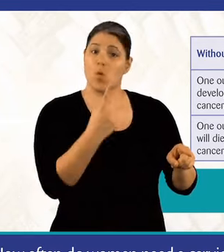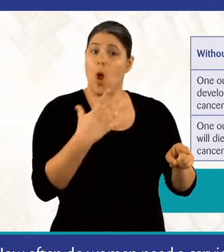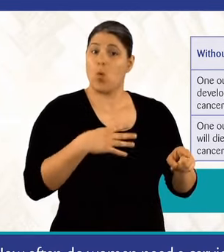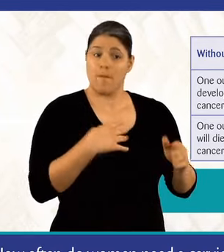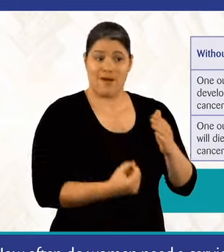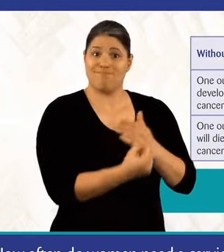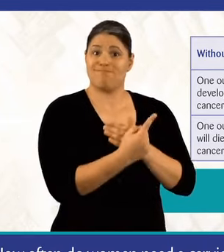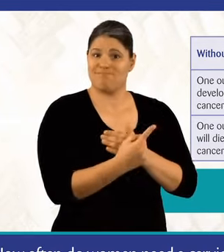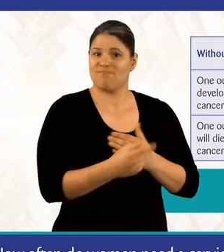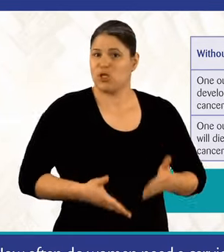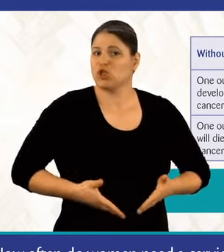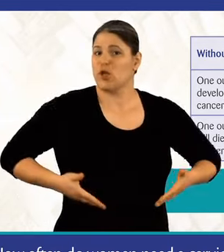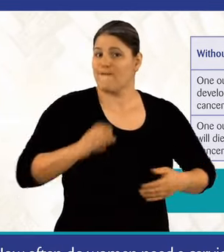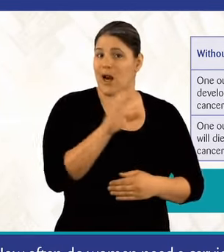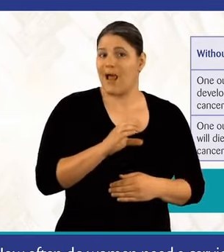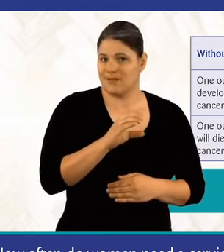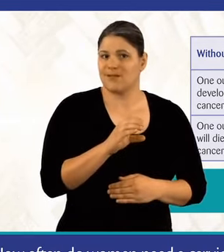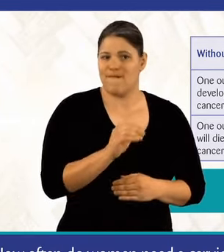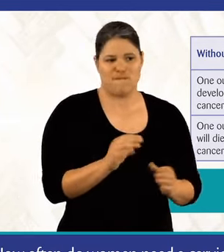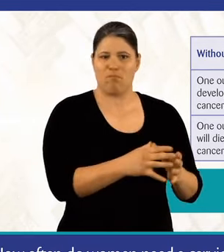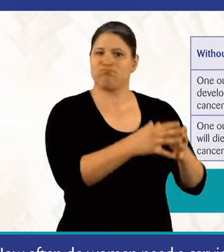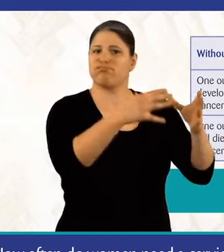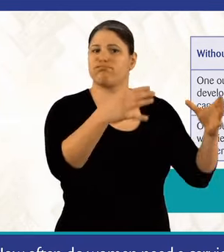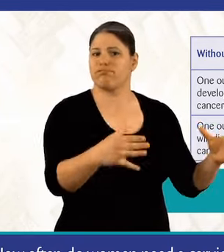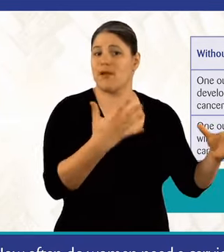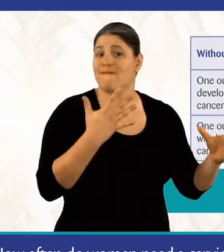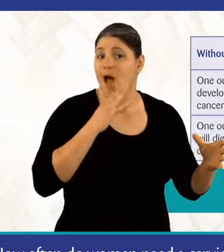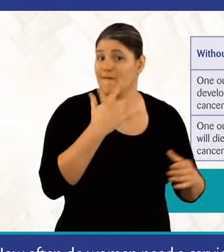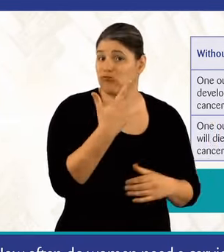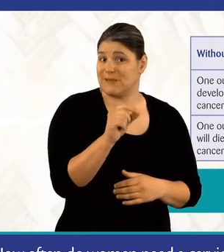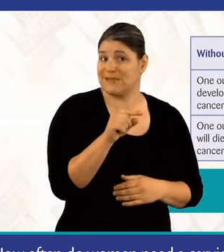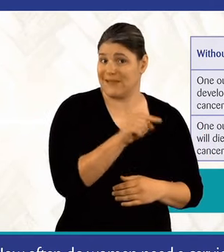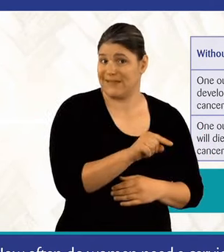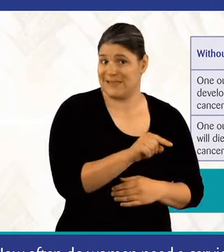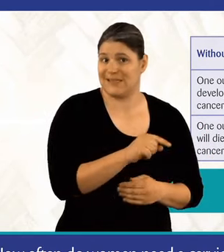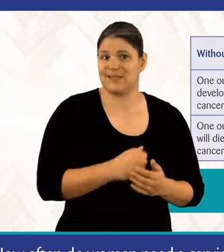With regular 3-yearly screening, 1 out of 570 women will develop cervical cancer.